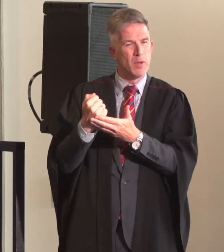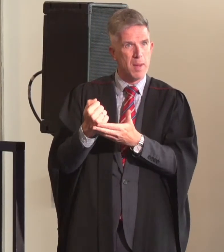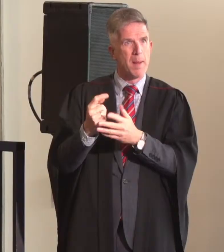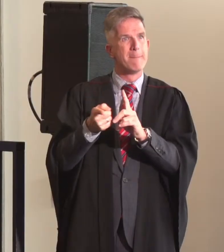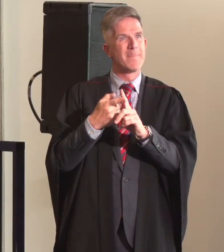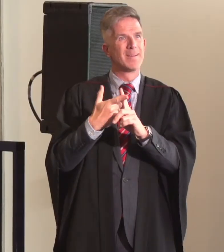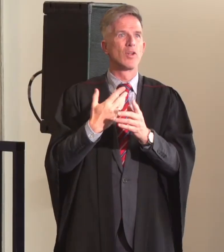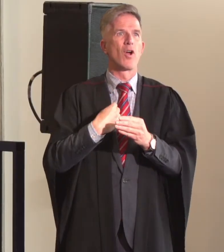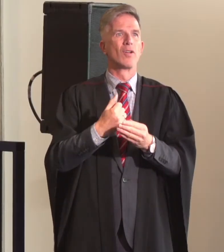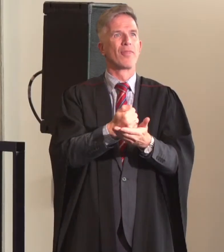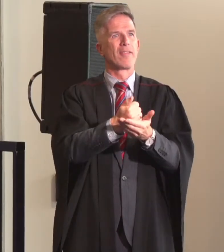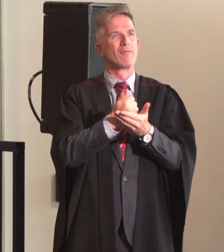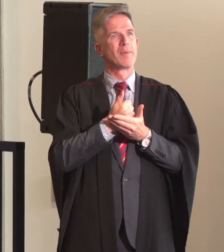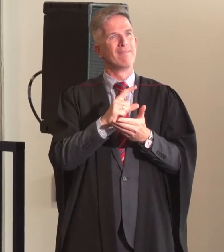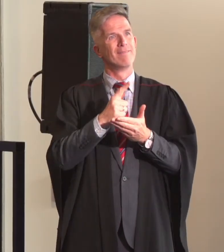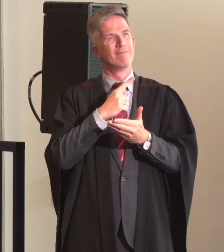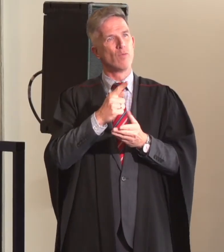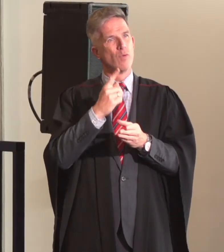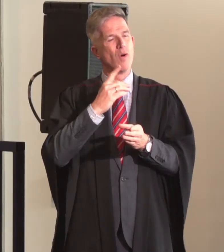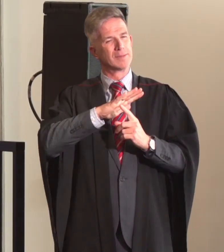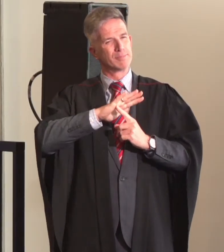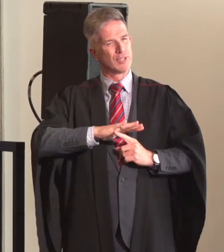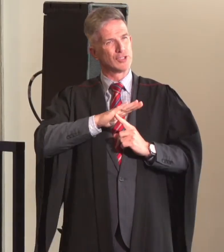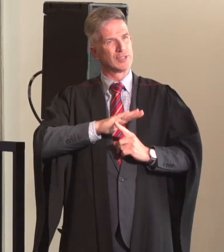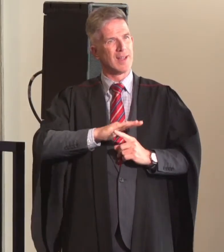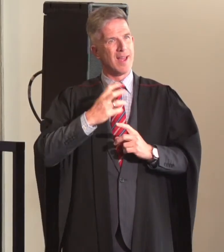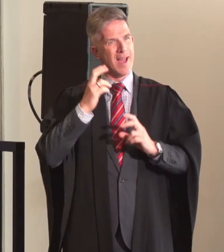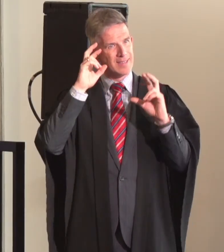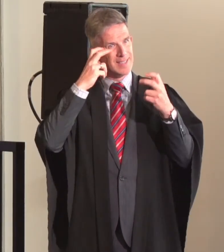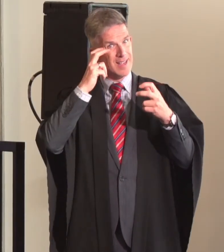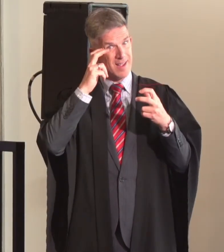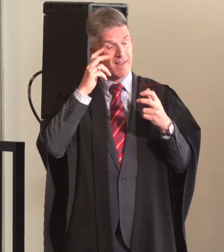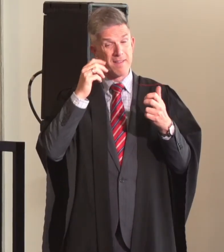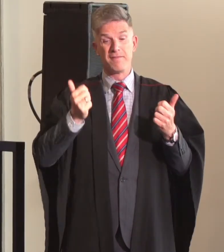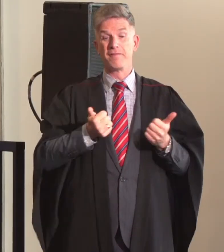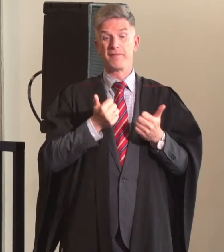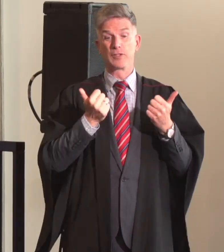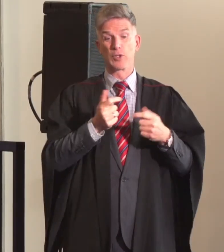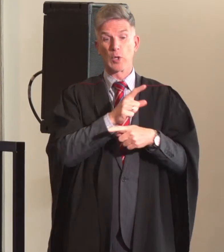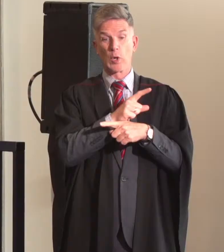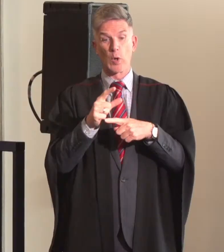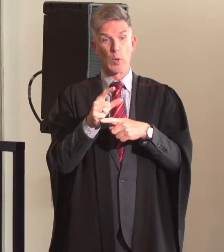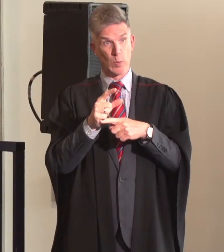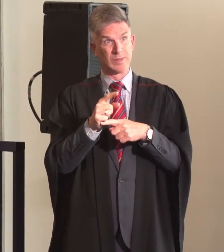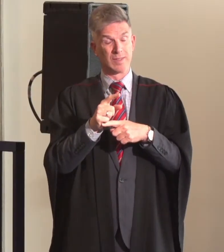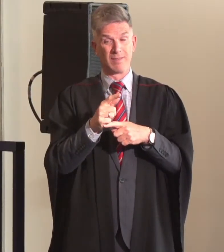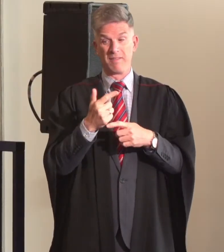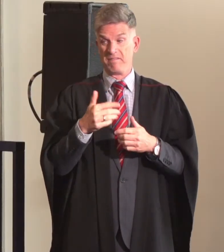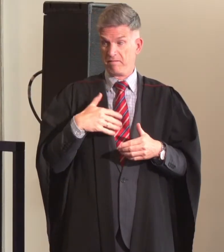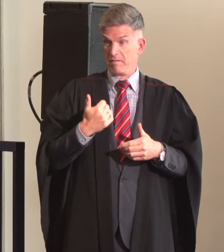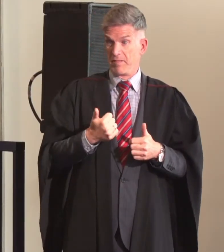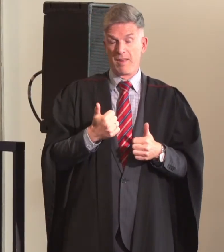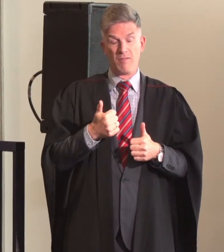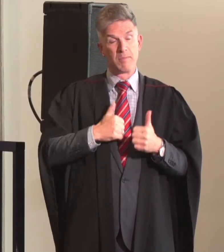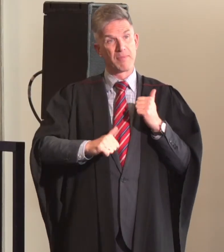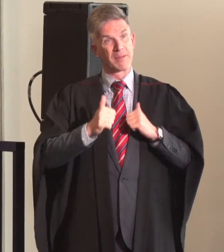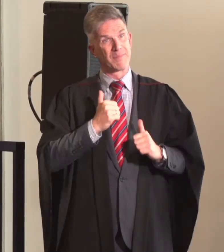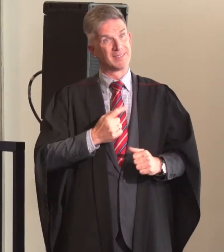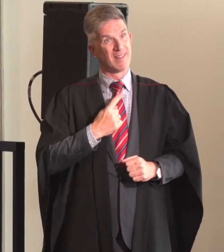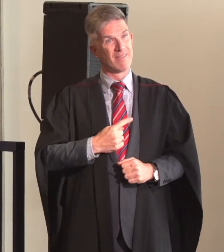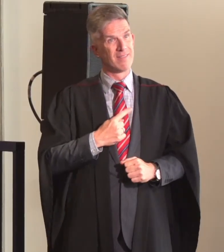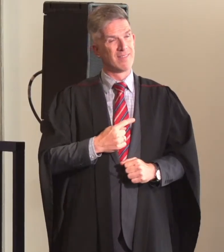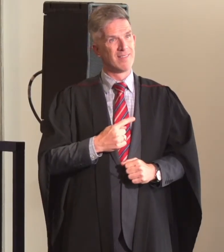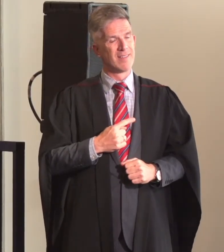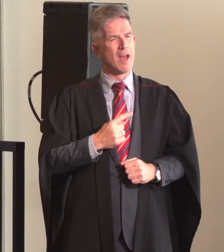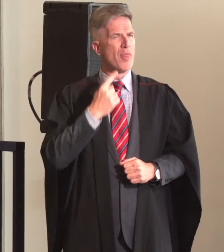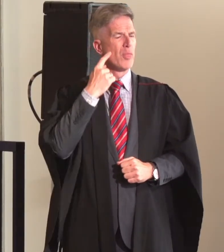therapy for my depression and anxiety. I completed the treatment course just a few weeks ago, and I couldn't be prouder of myself. To have been in a position where I considered